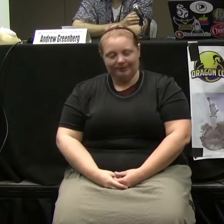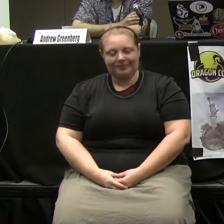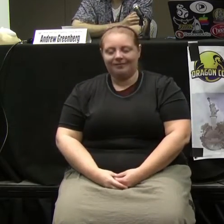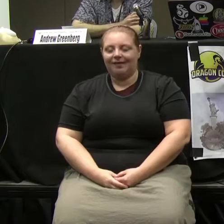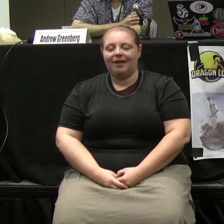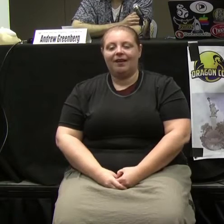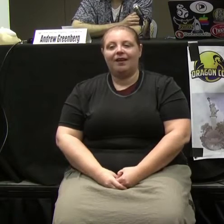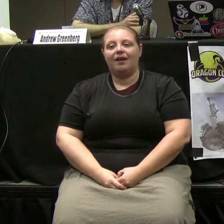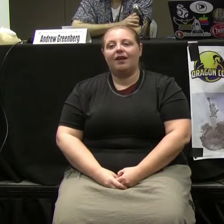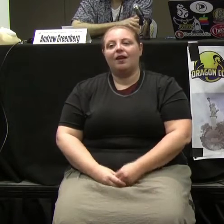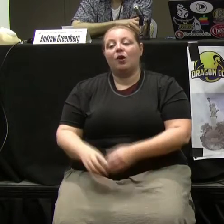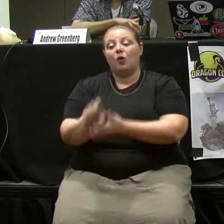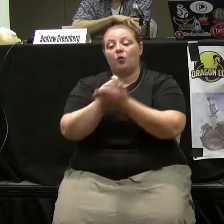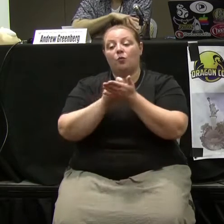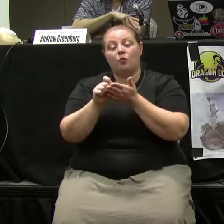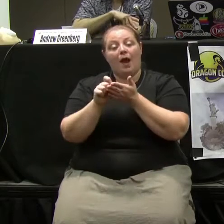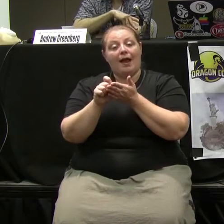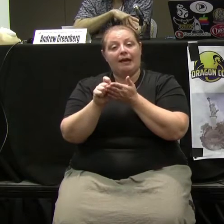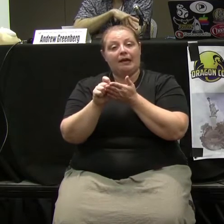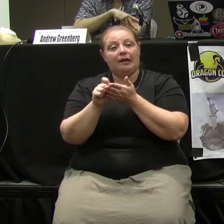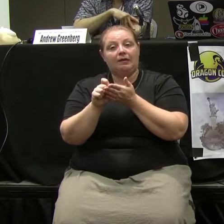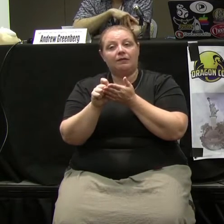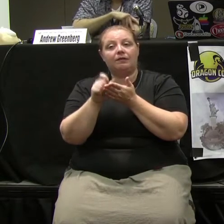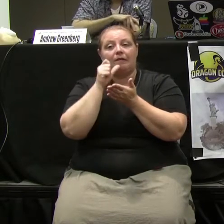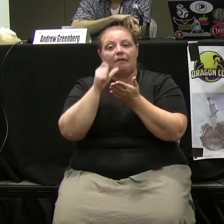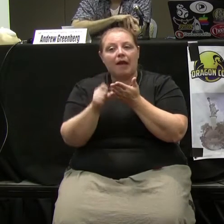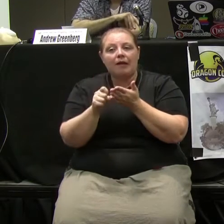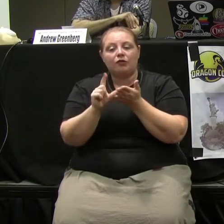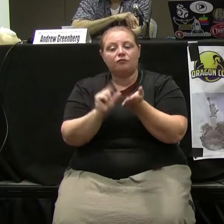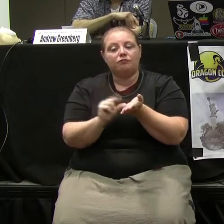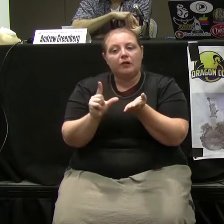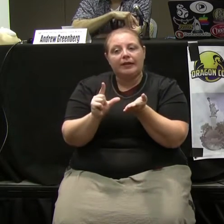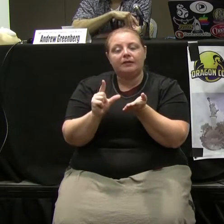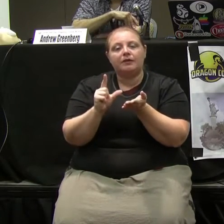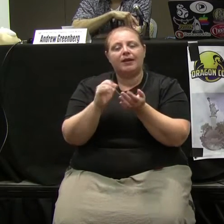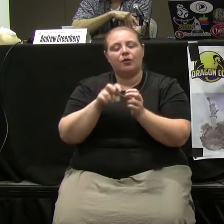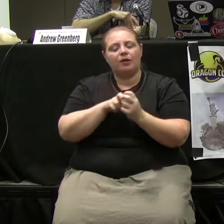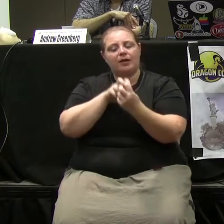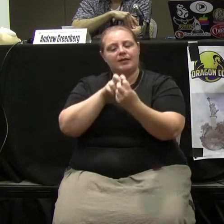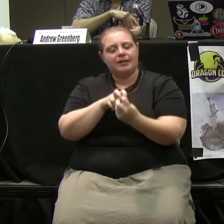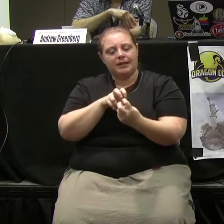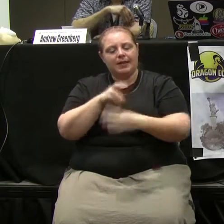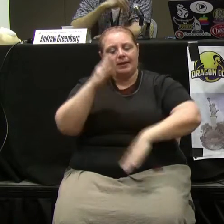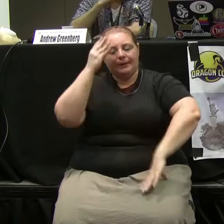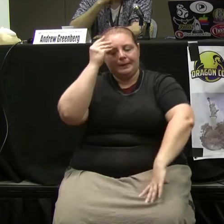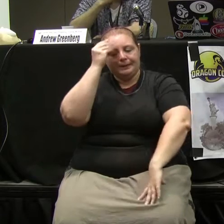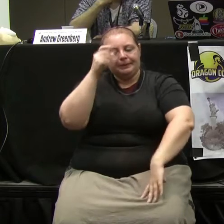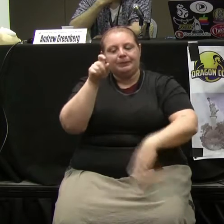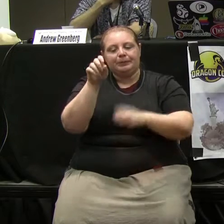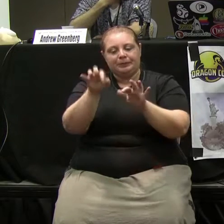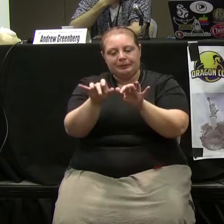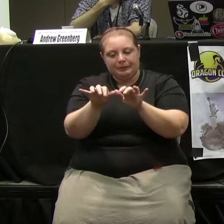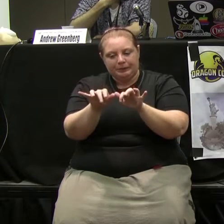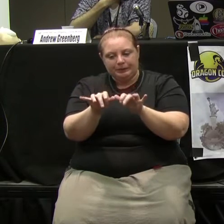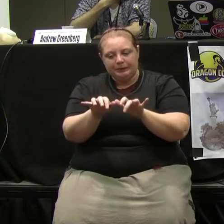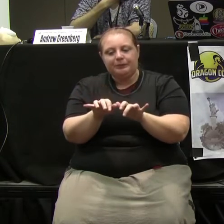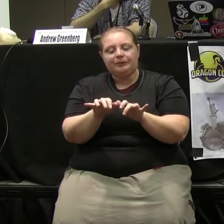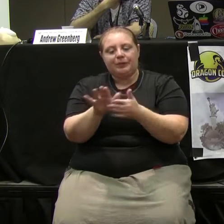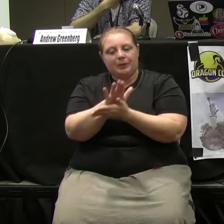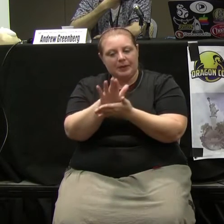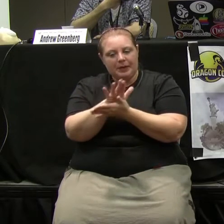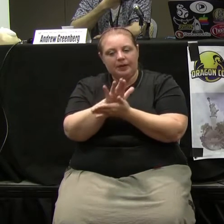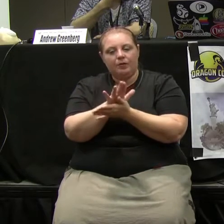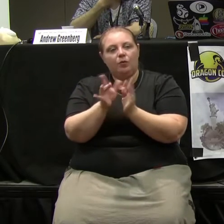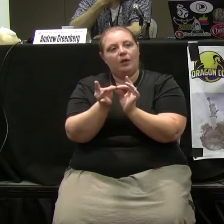But like writing in print and writing letters and writing things where you can sit down with your thoughts for a couple hours and put something on paper or